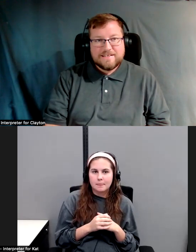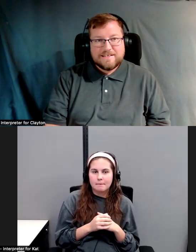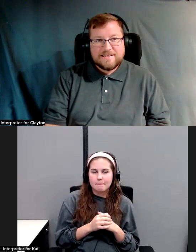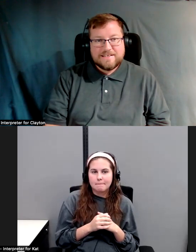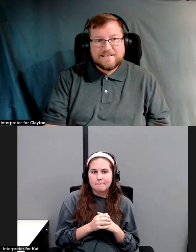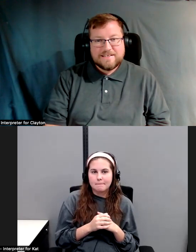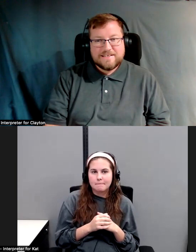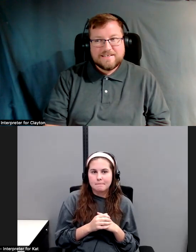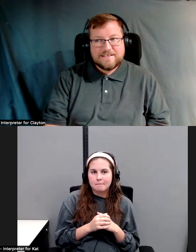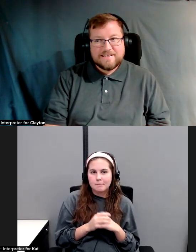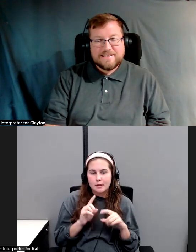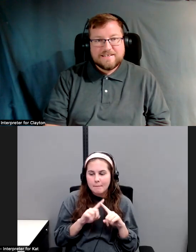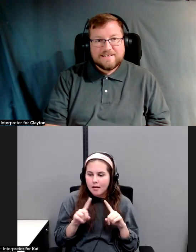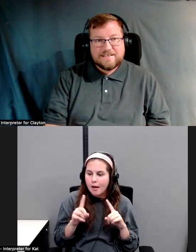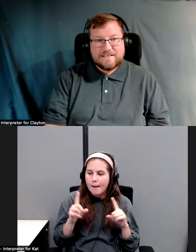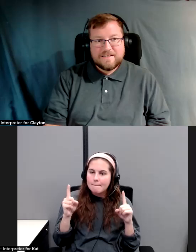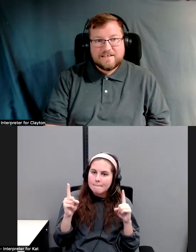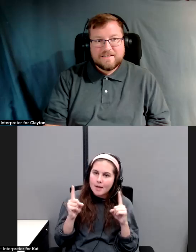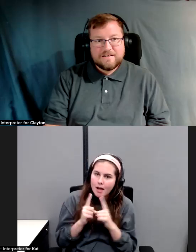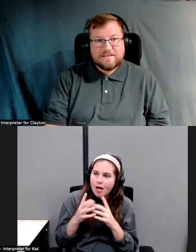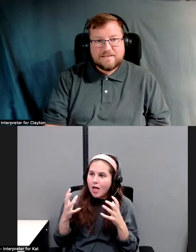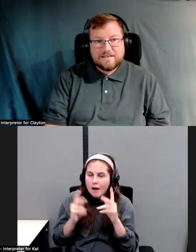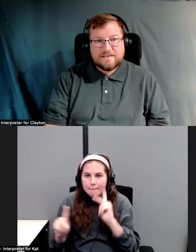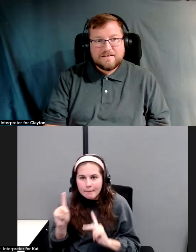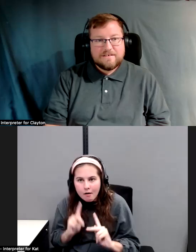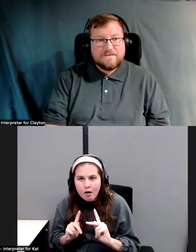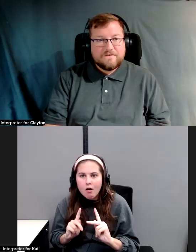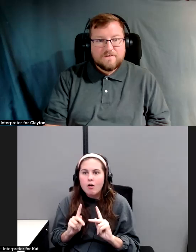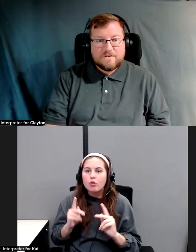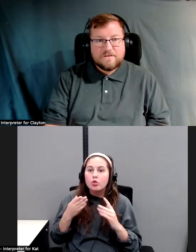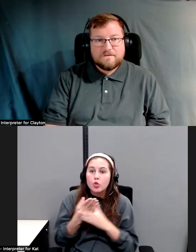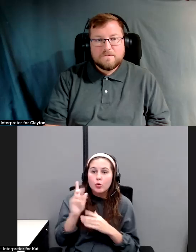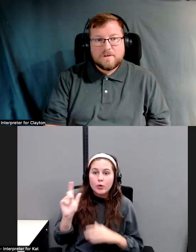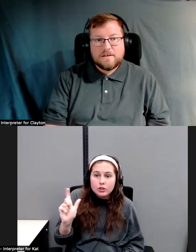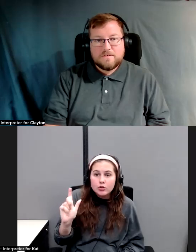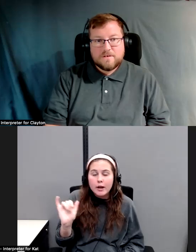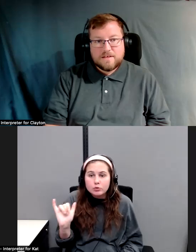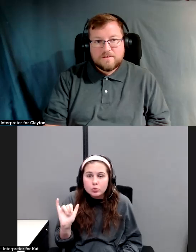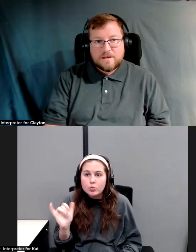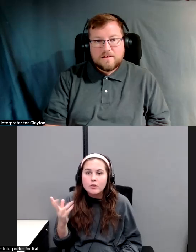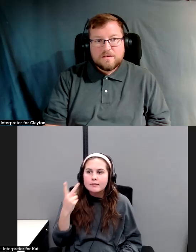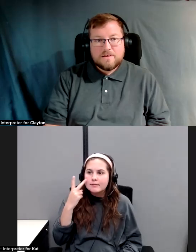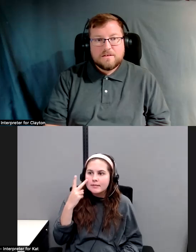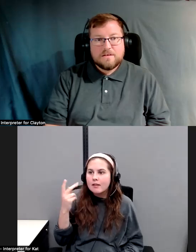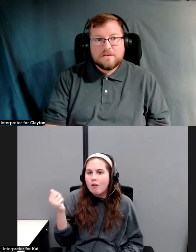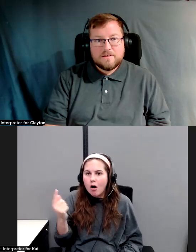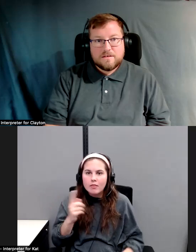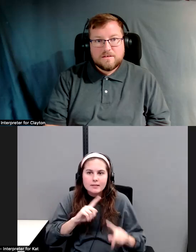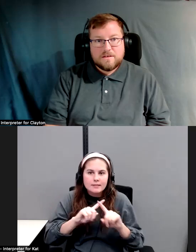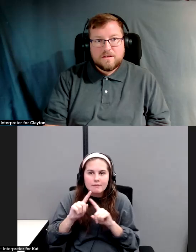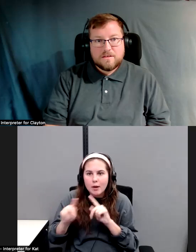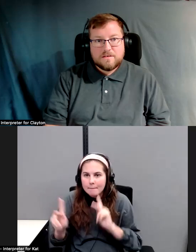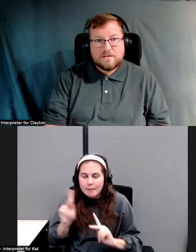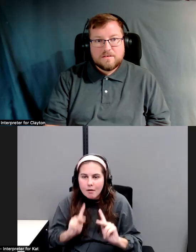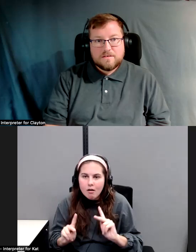I met a lot of girlfriends on Instagram and we met. And I was like, seeing all these networks and all this stuff. And I wanted